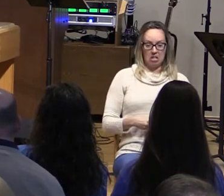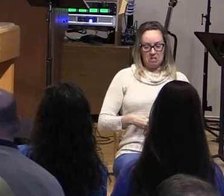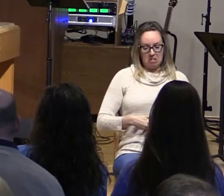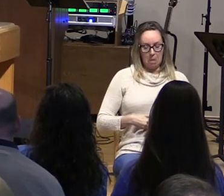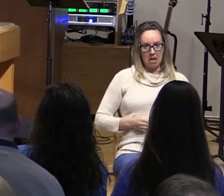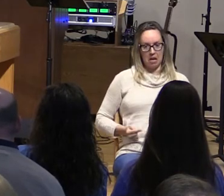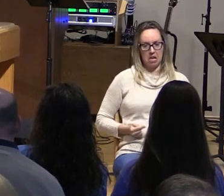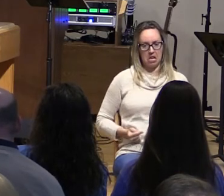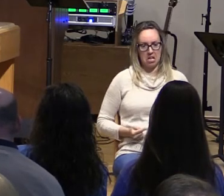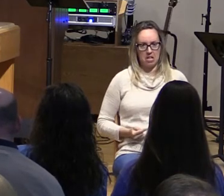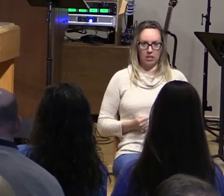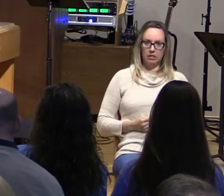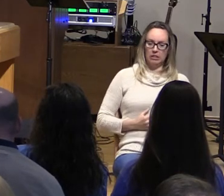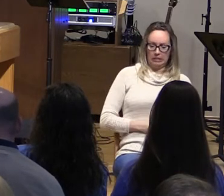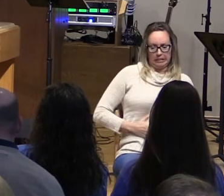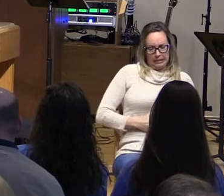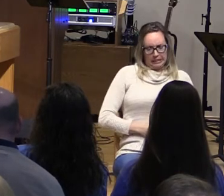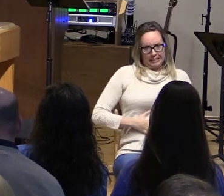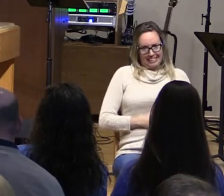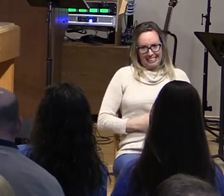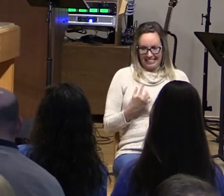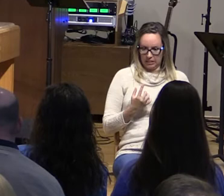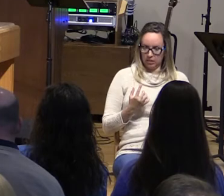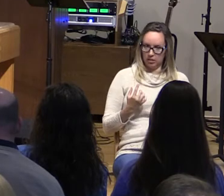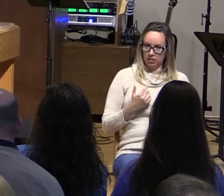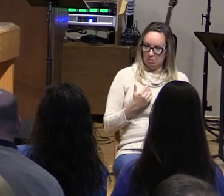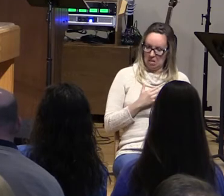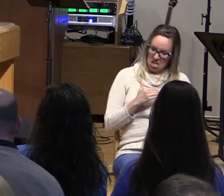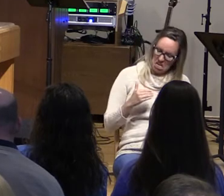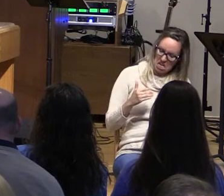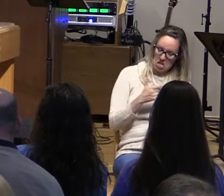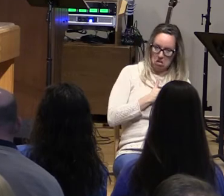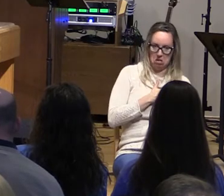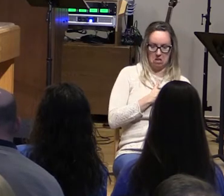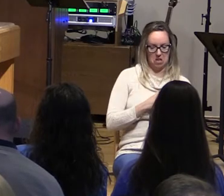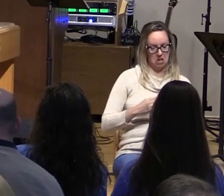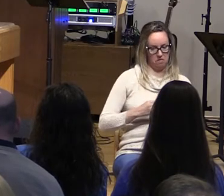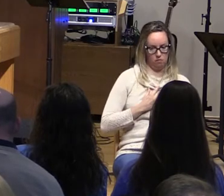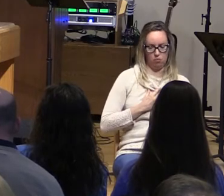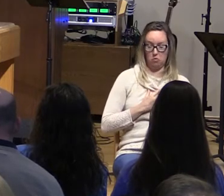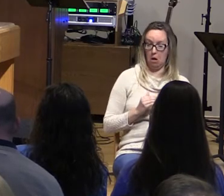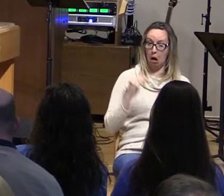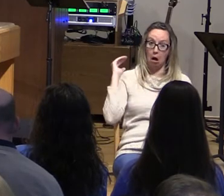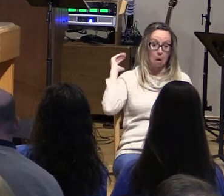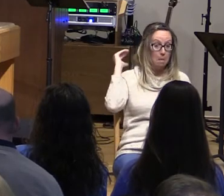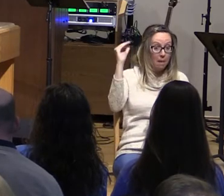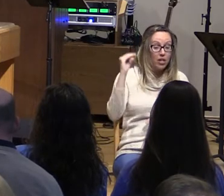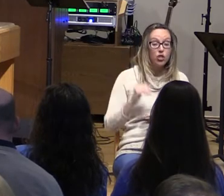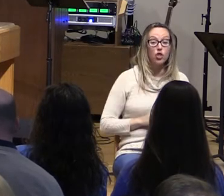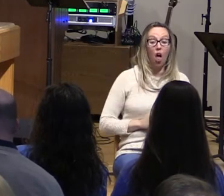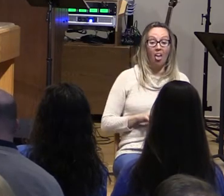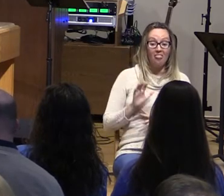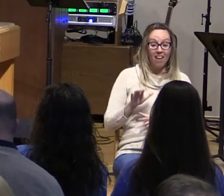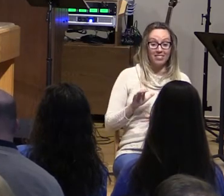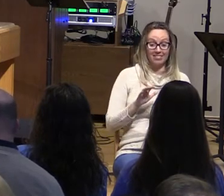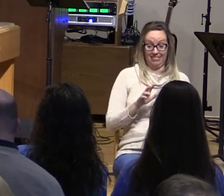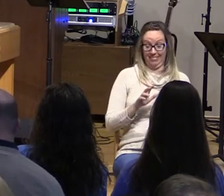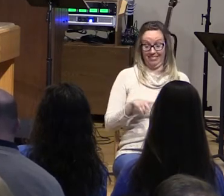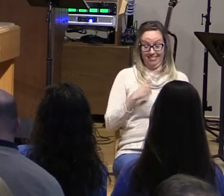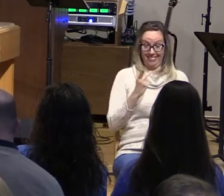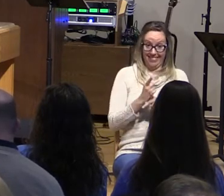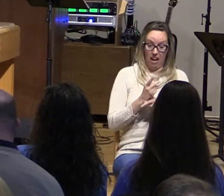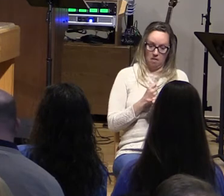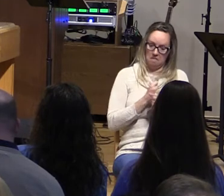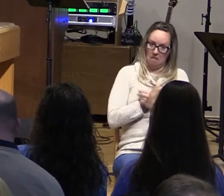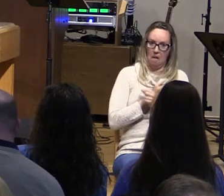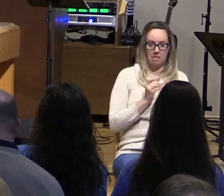because something has troubled your soul so much? We're talking, that's the kind of crazy love that